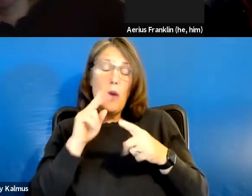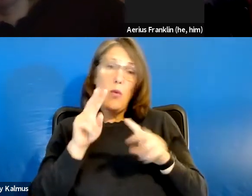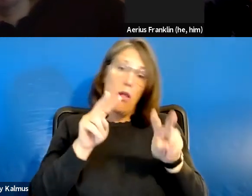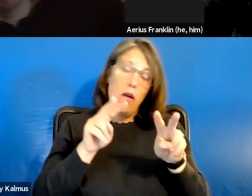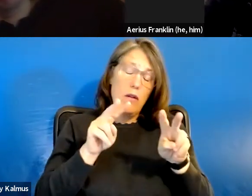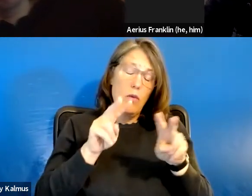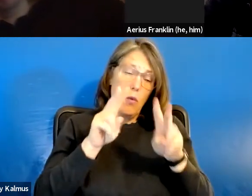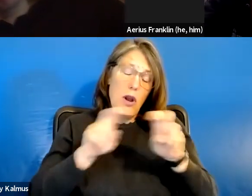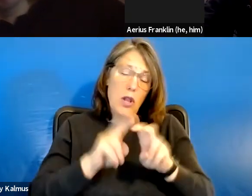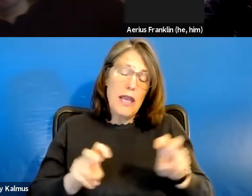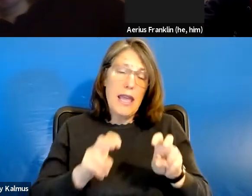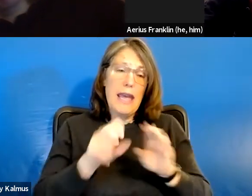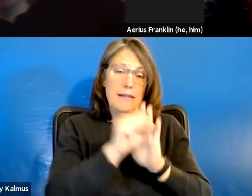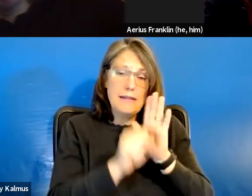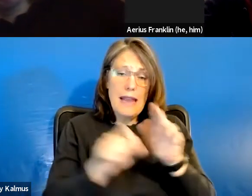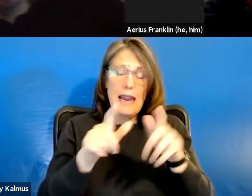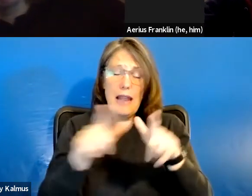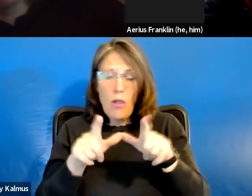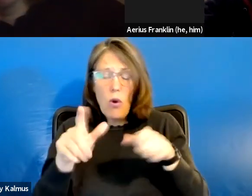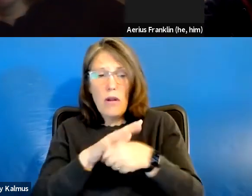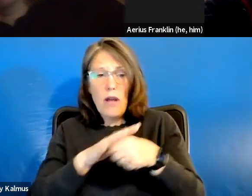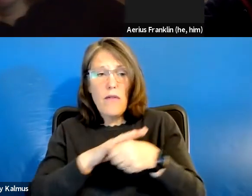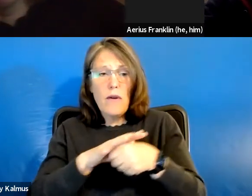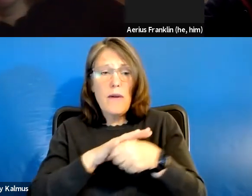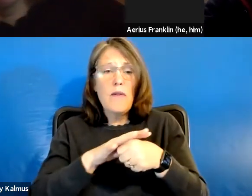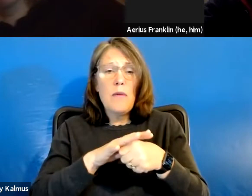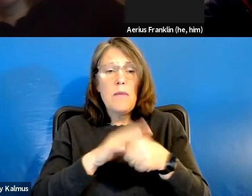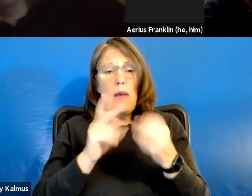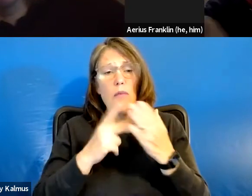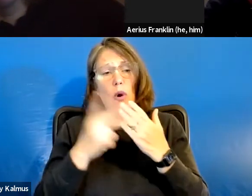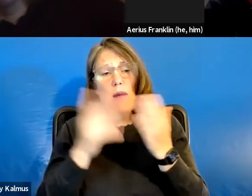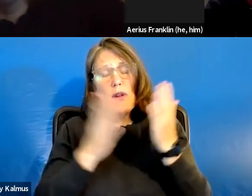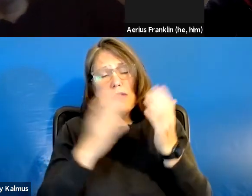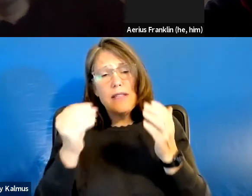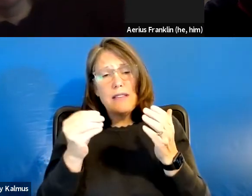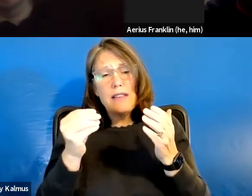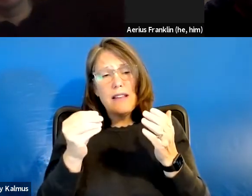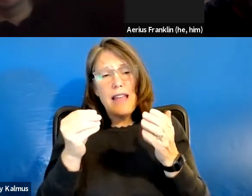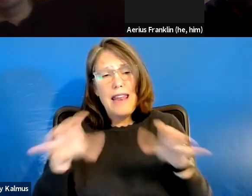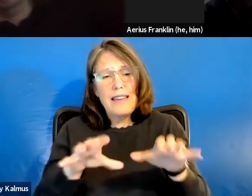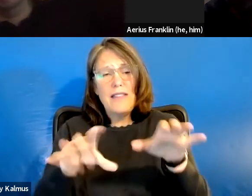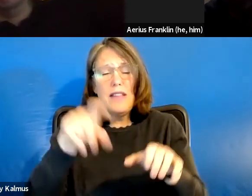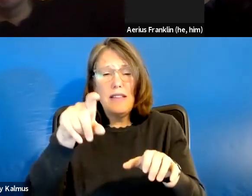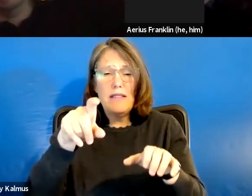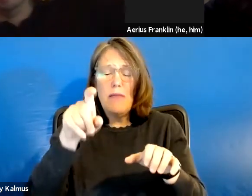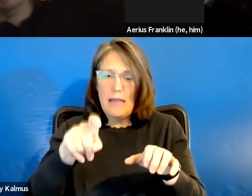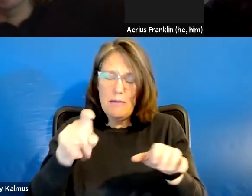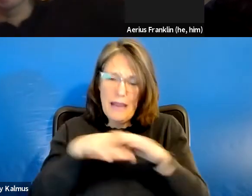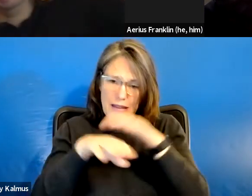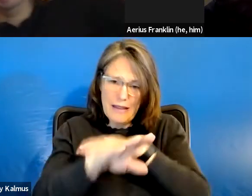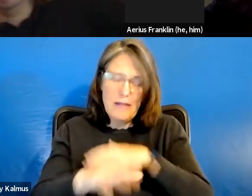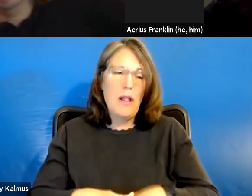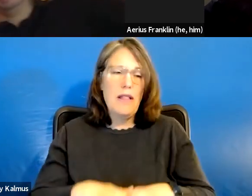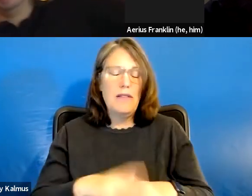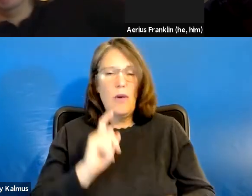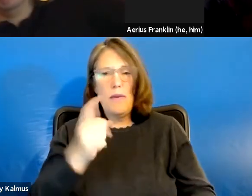government, program services and activities have to be accessible to people with disabilities. So Arius, I'm giving that to you,